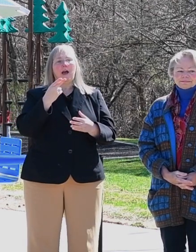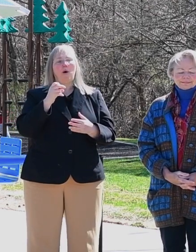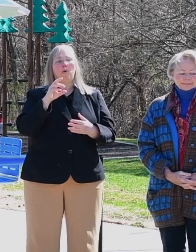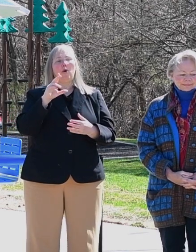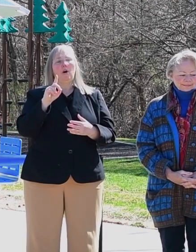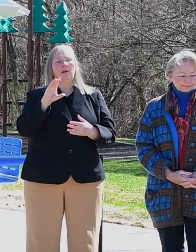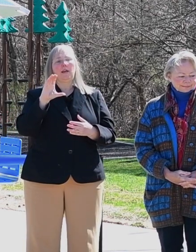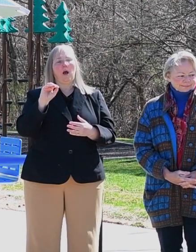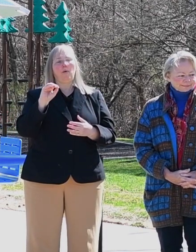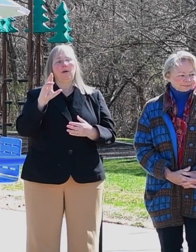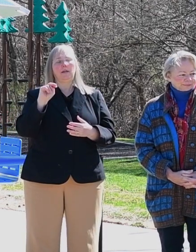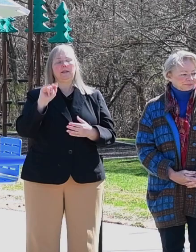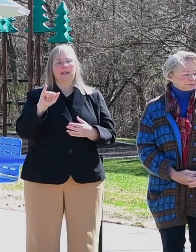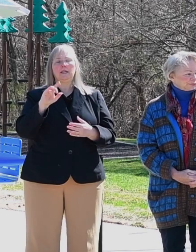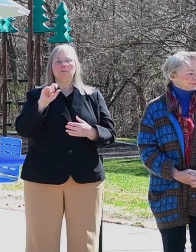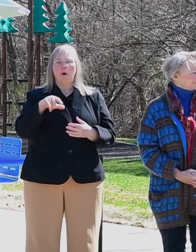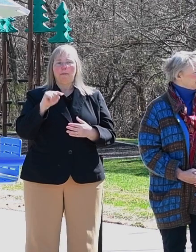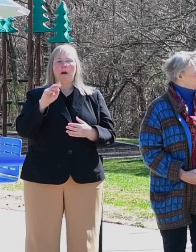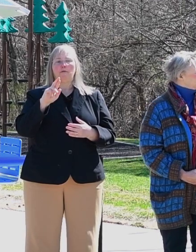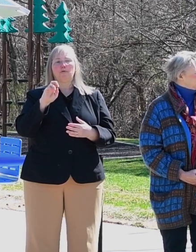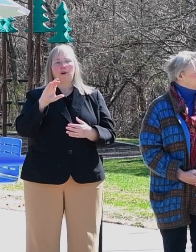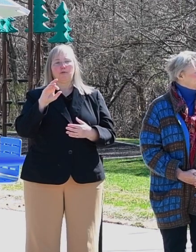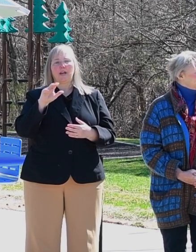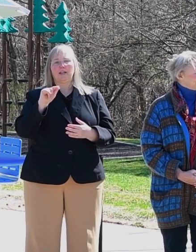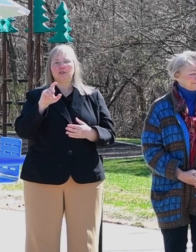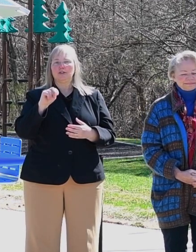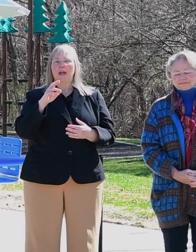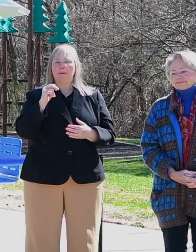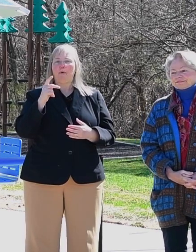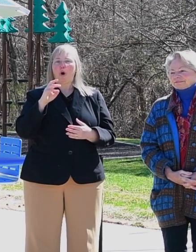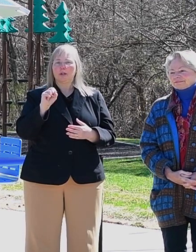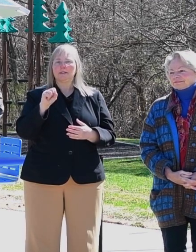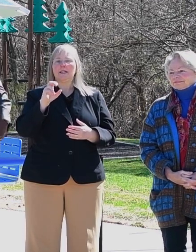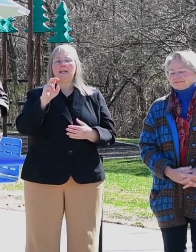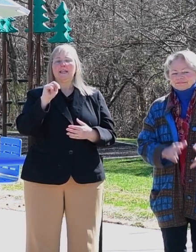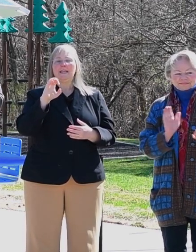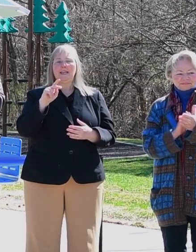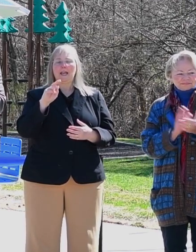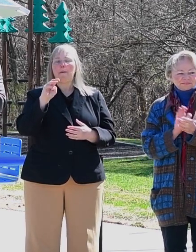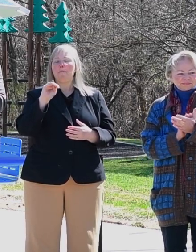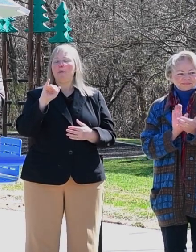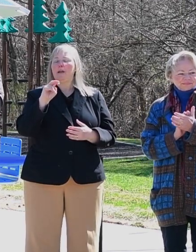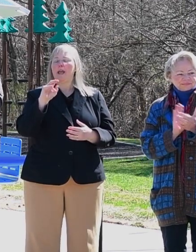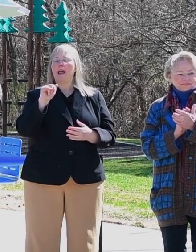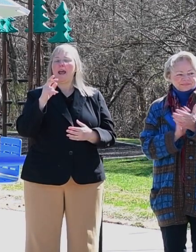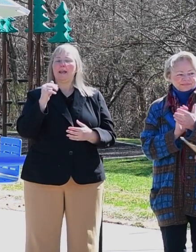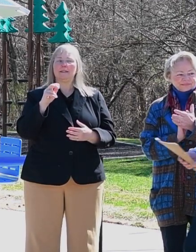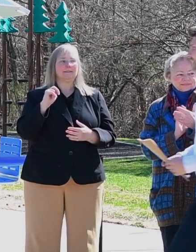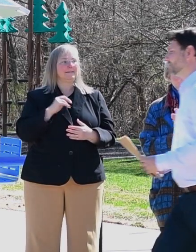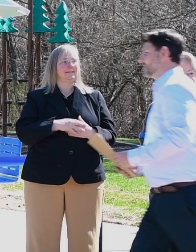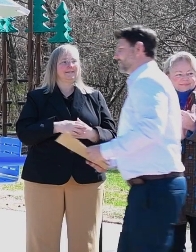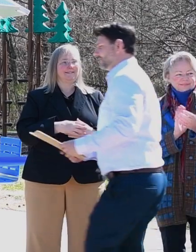County Department of Recreation and Parks, Nick Mooneyhan.